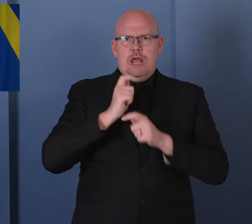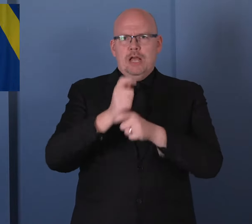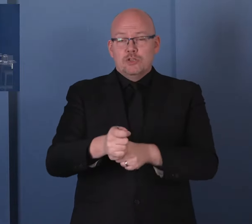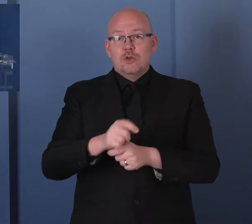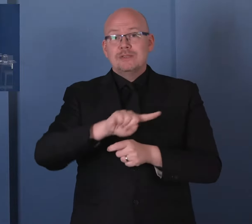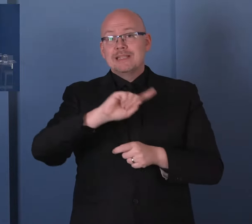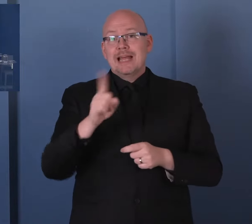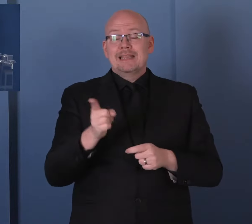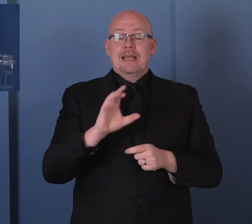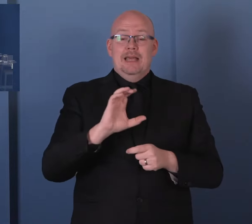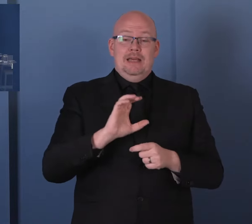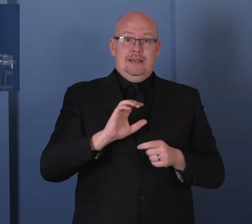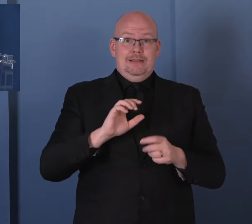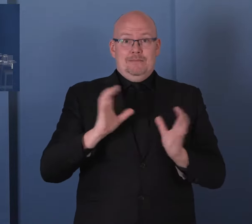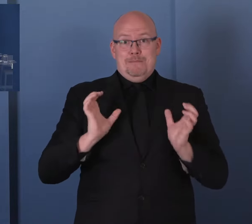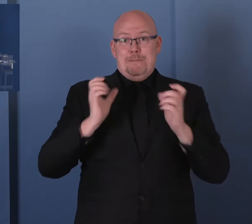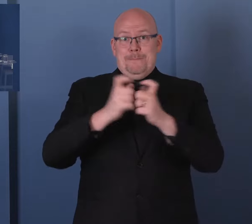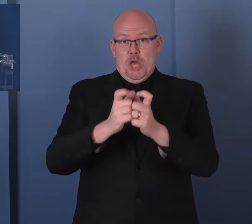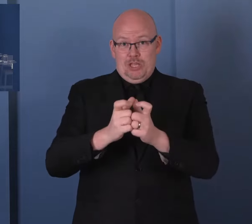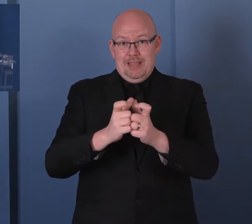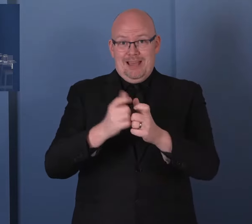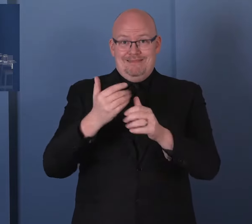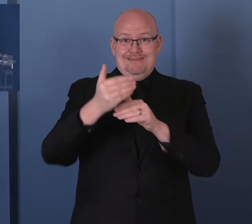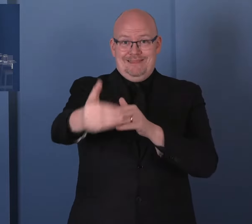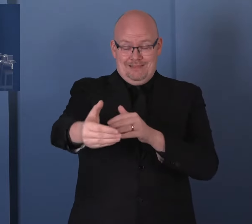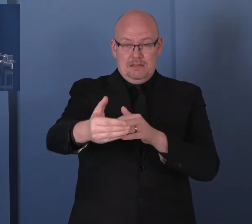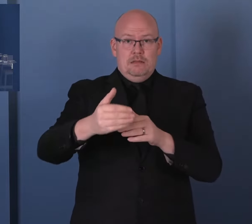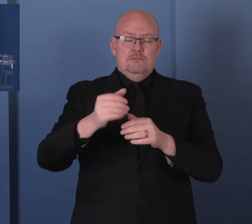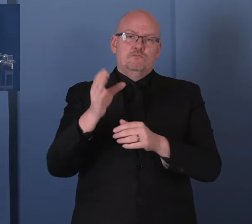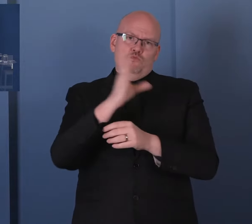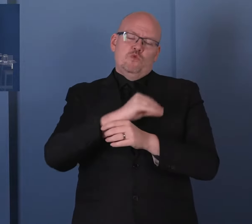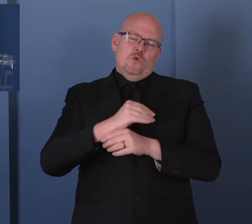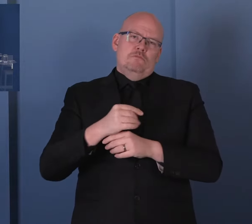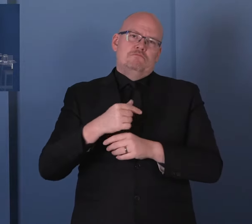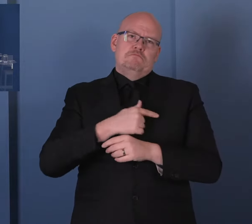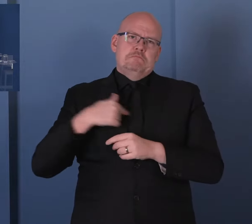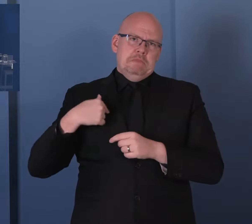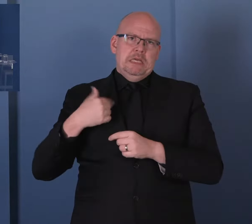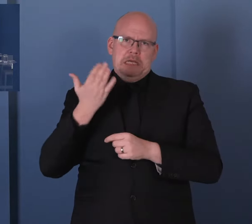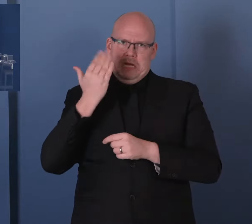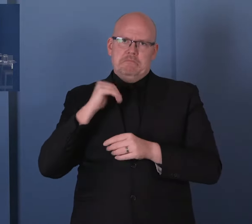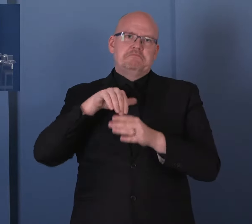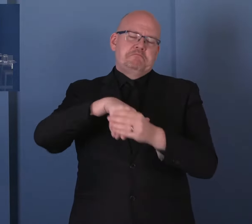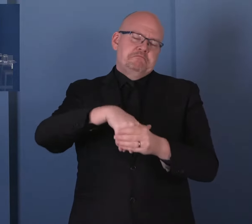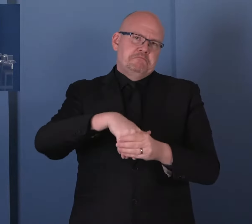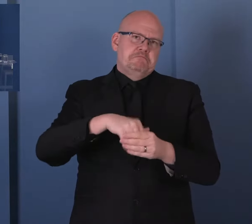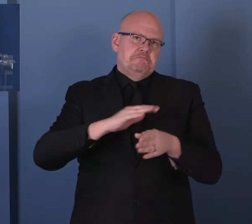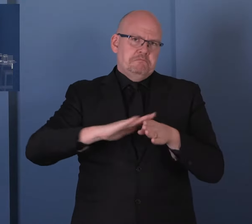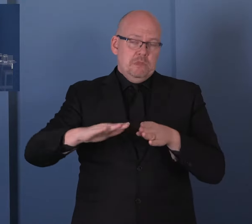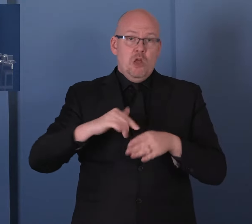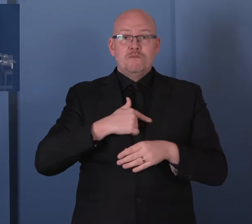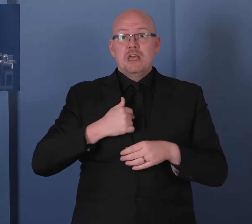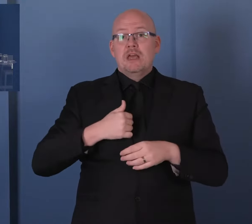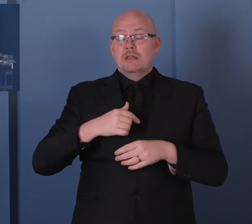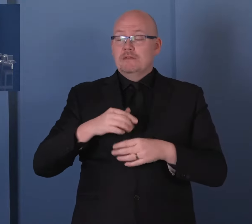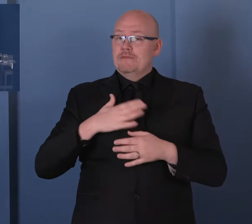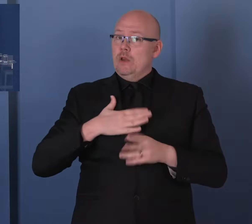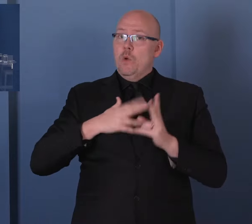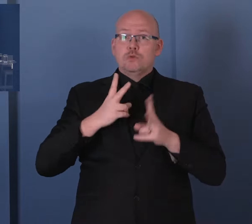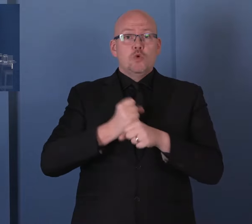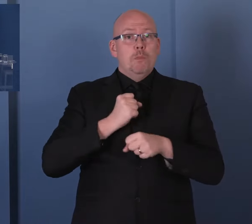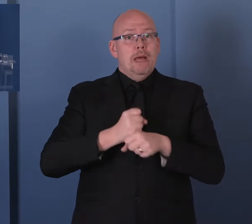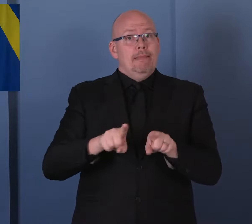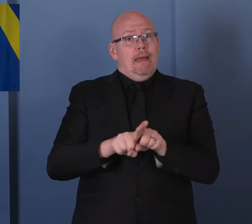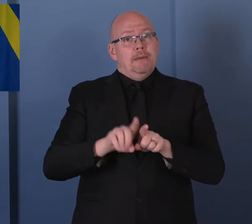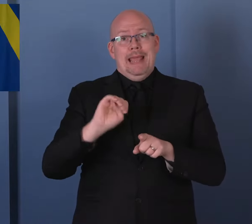in Vilnius, Finland and Sweden will be allies. We are also committed to working closely together on EU